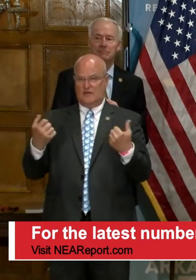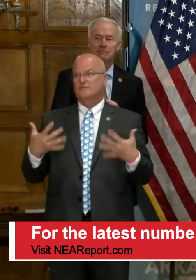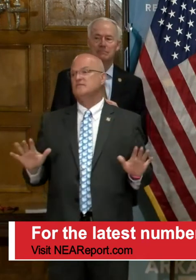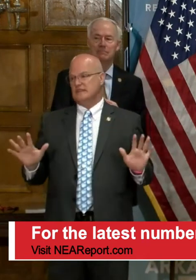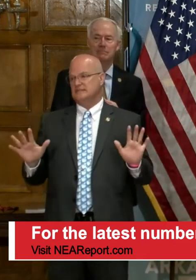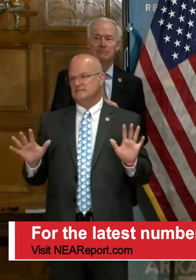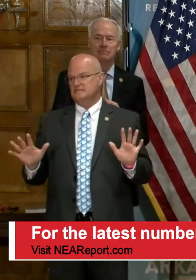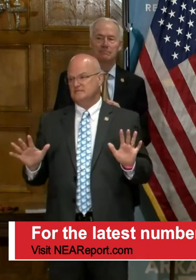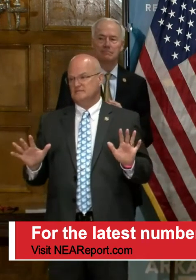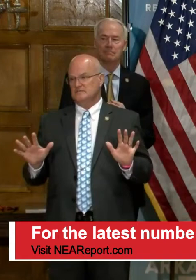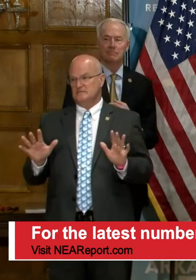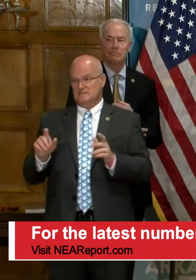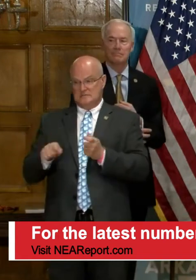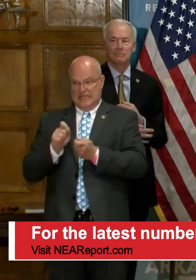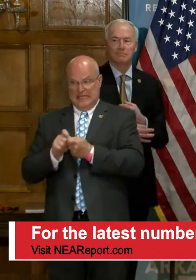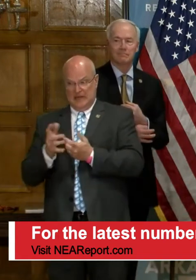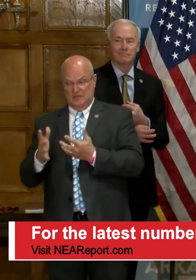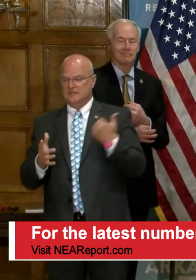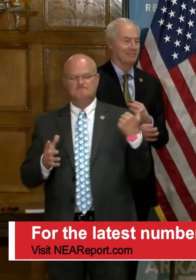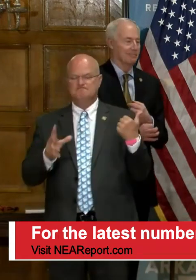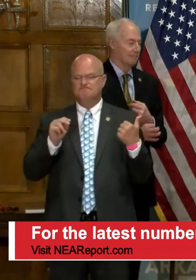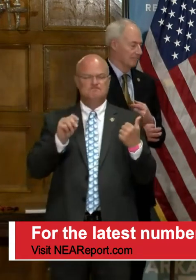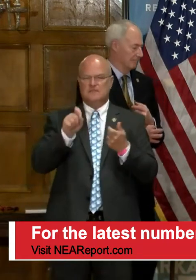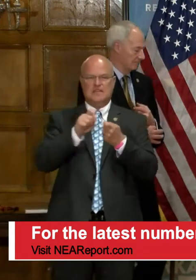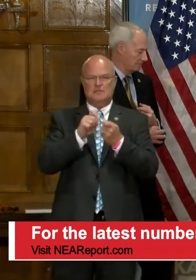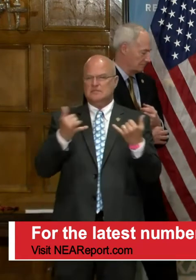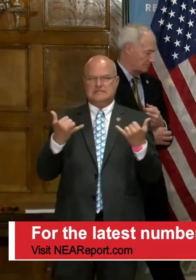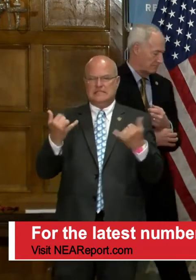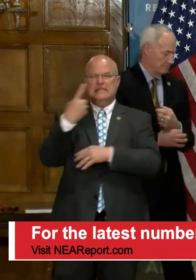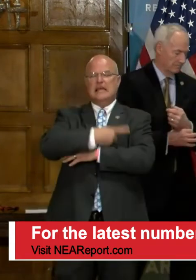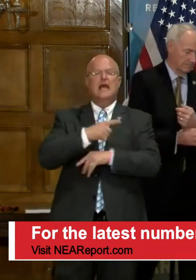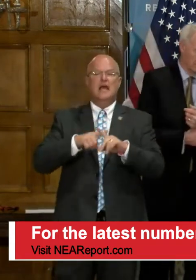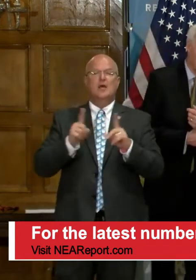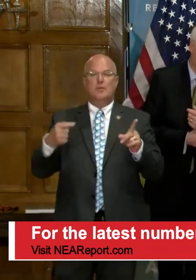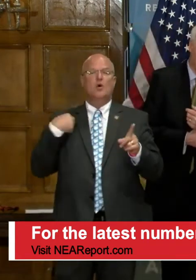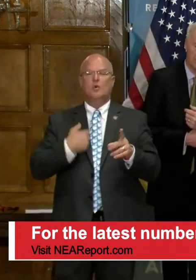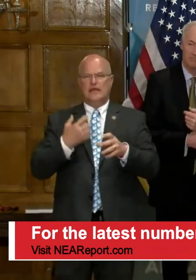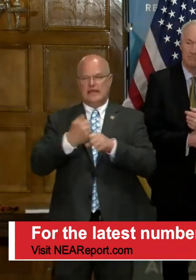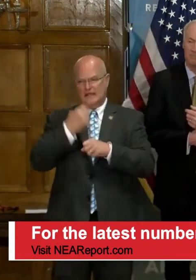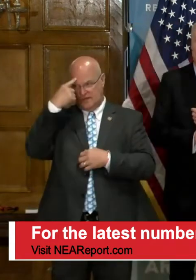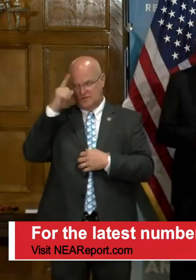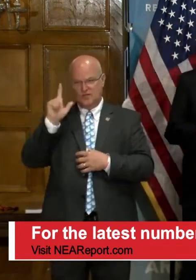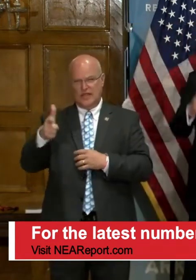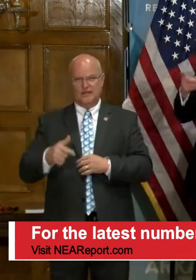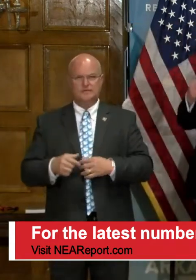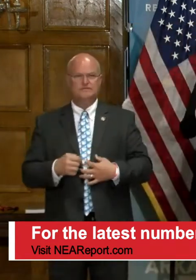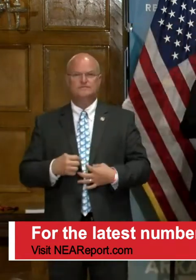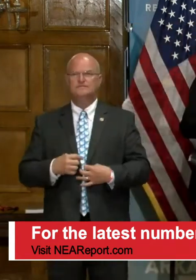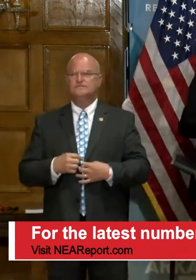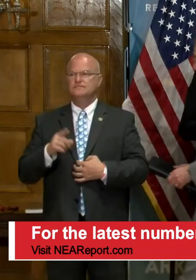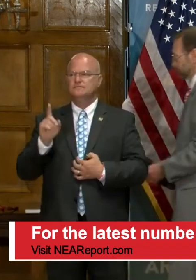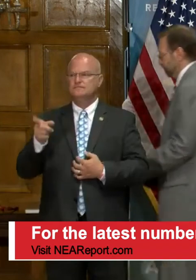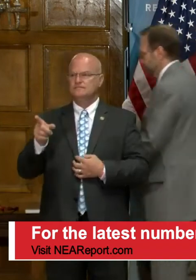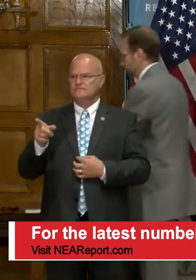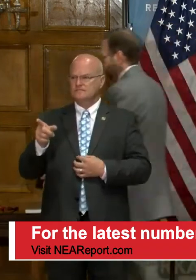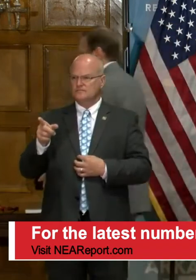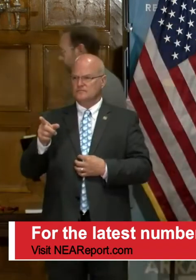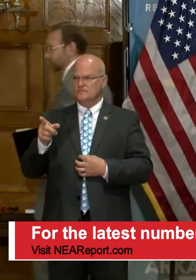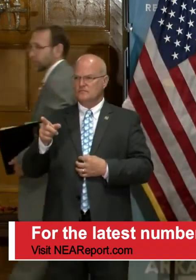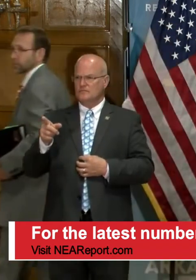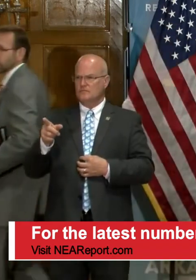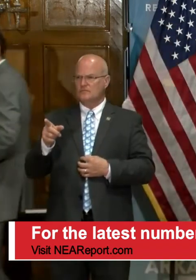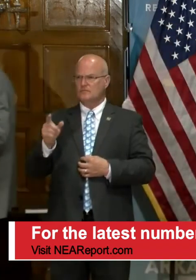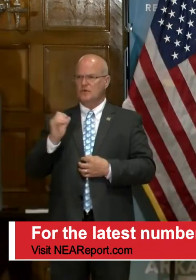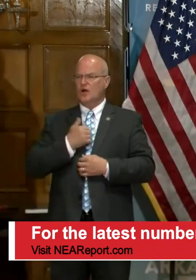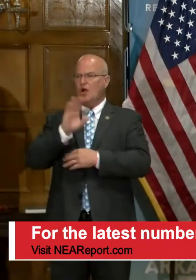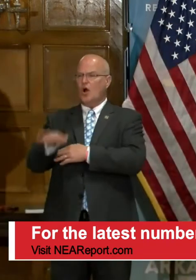recovered. Numbers on that? I don't have those numbers with me today, but we can get those to you. Yes, ma'am.